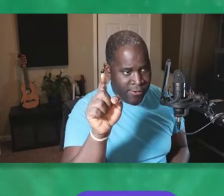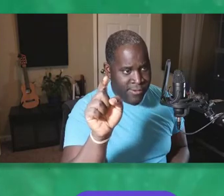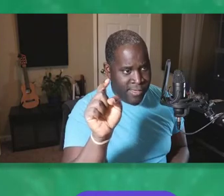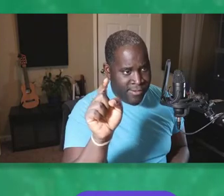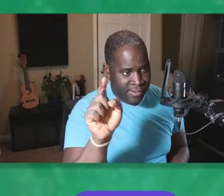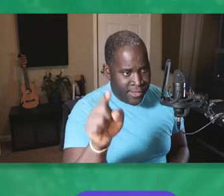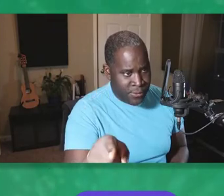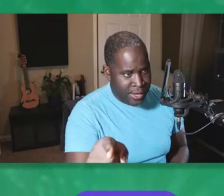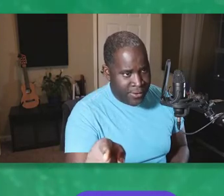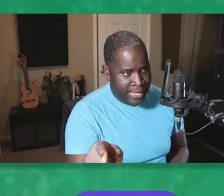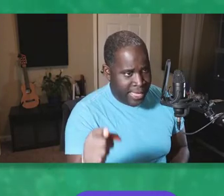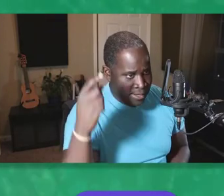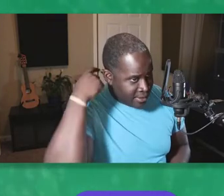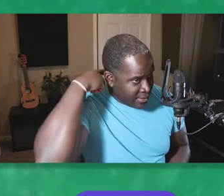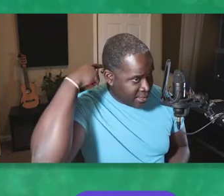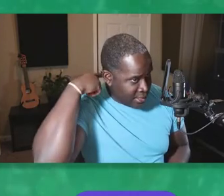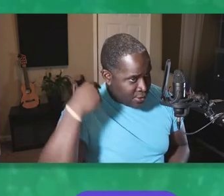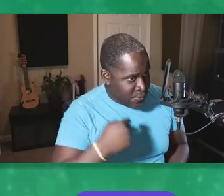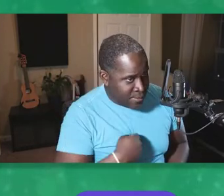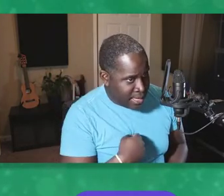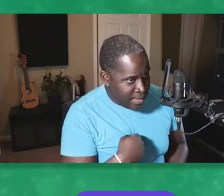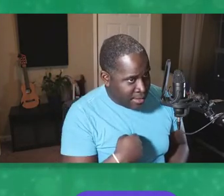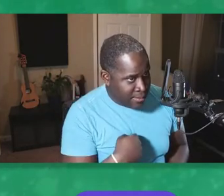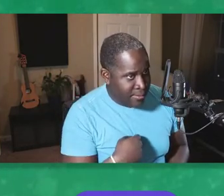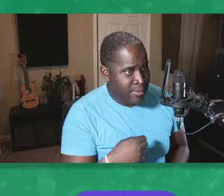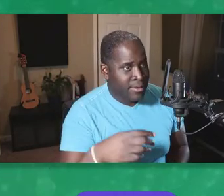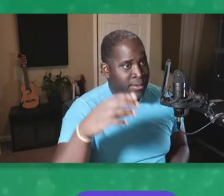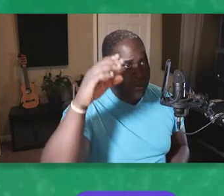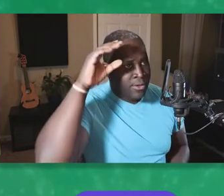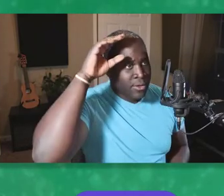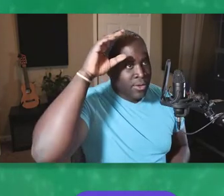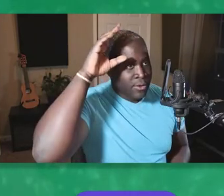I think she says you here again. You, me.